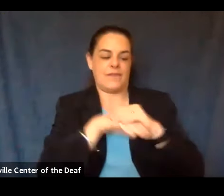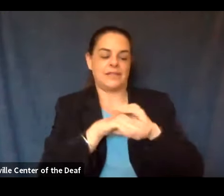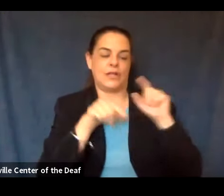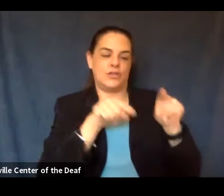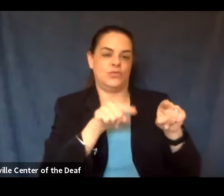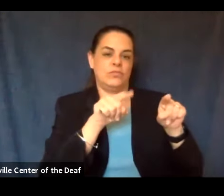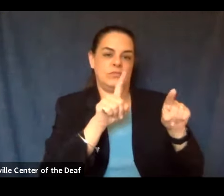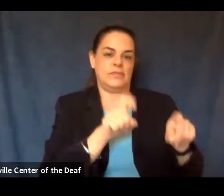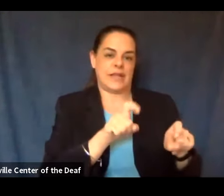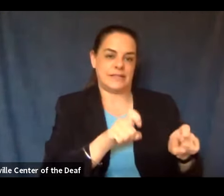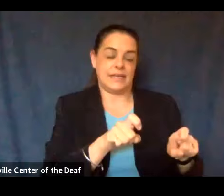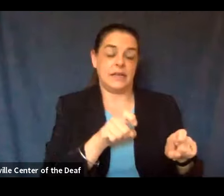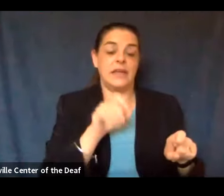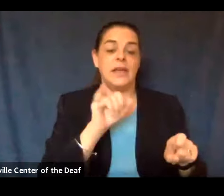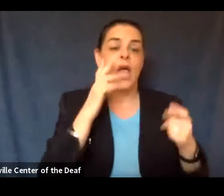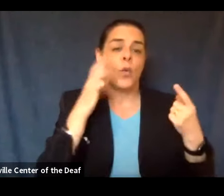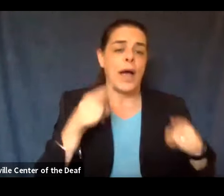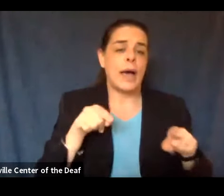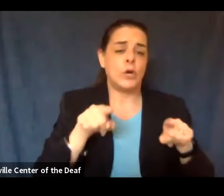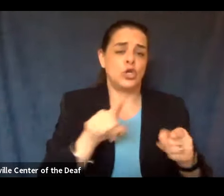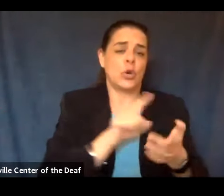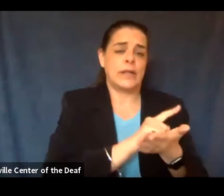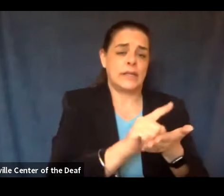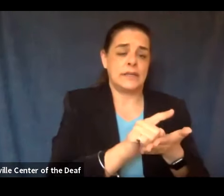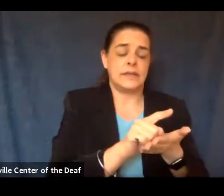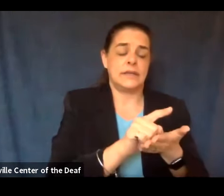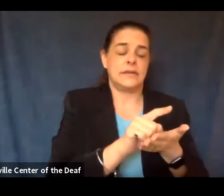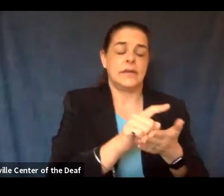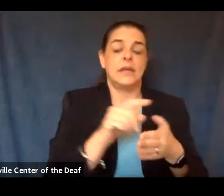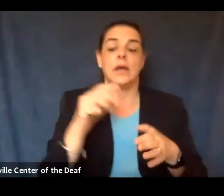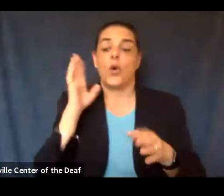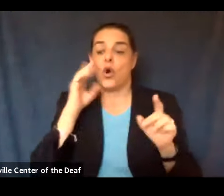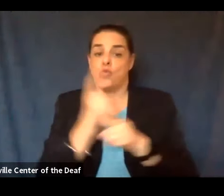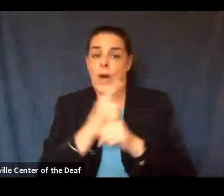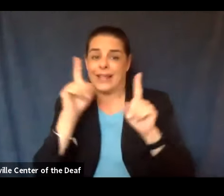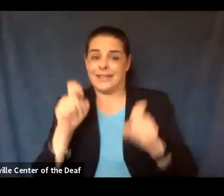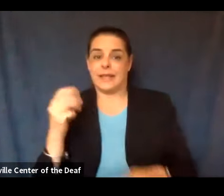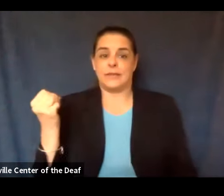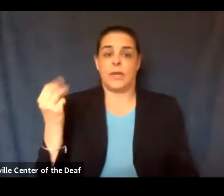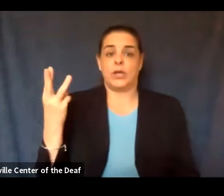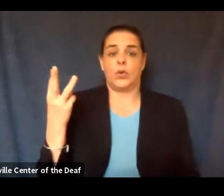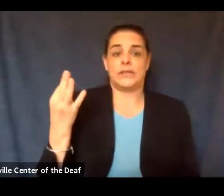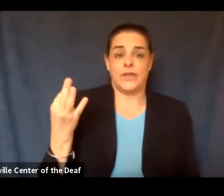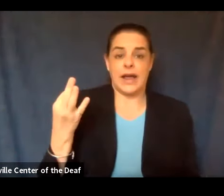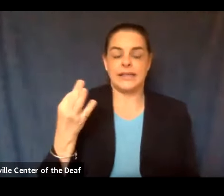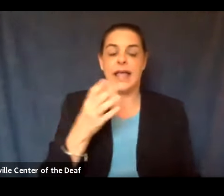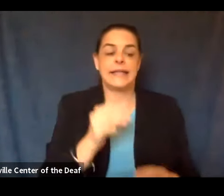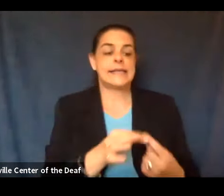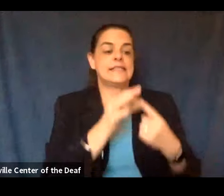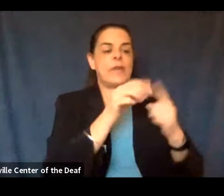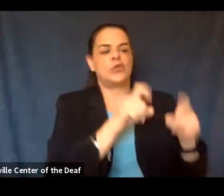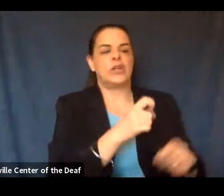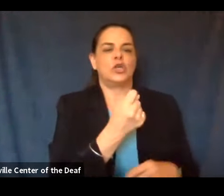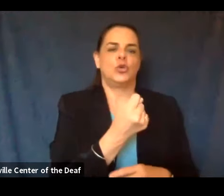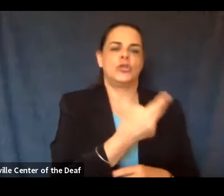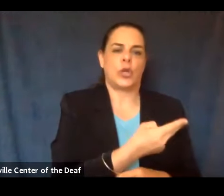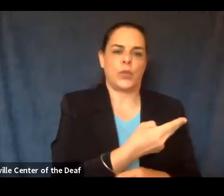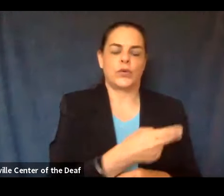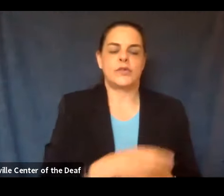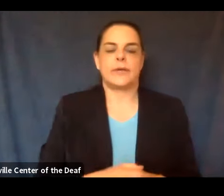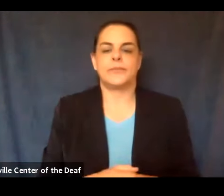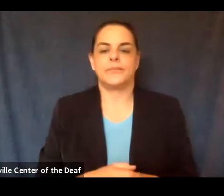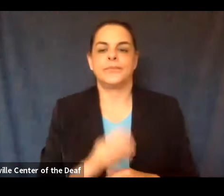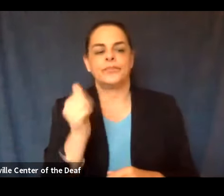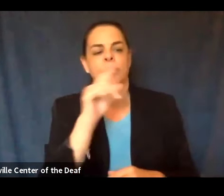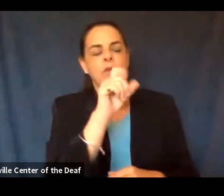week. We'll be doing regular testing on Monday, Wednesday, and Friday, doing kind of special testing on Tuesdays and Thursdays. Another question is,